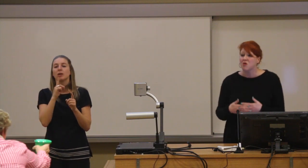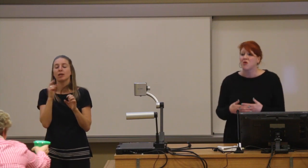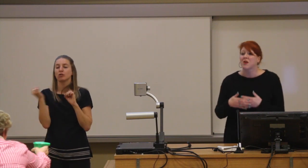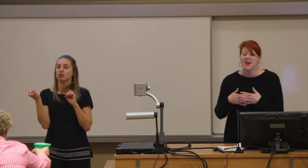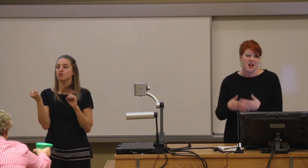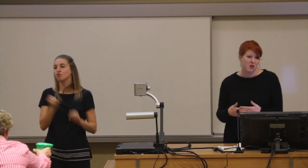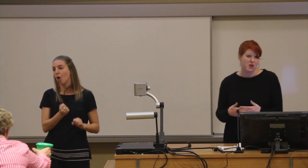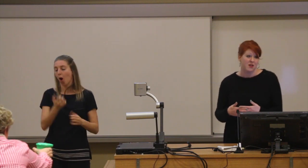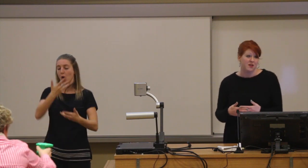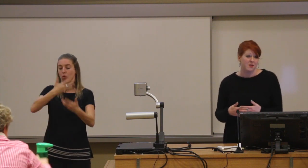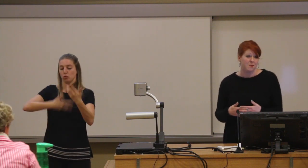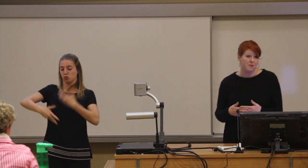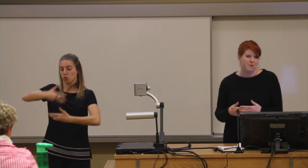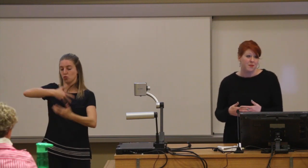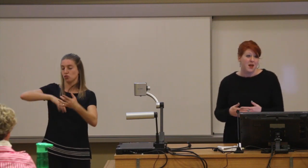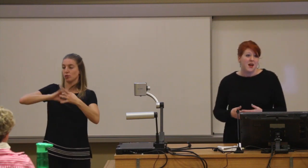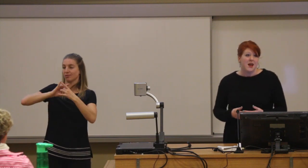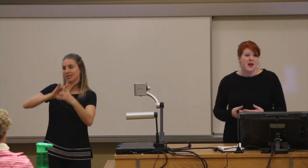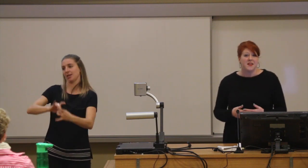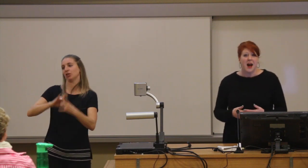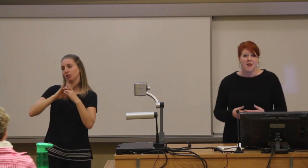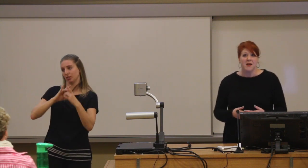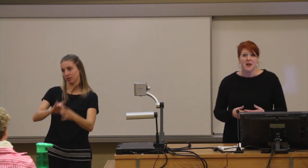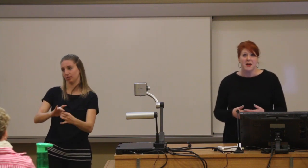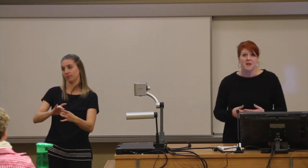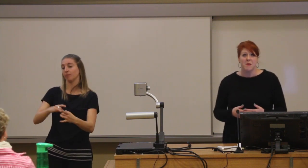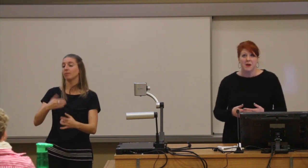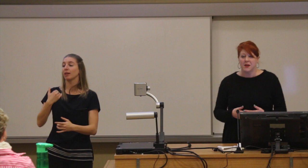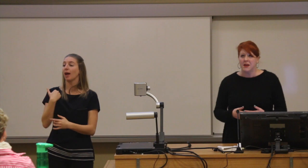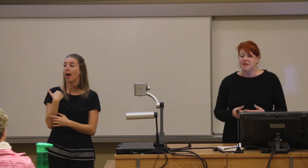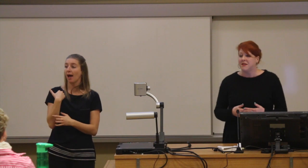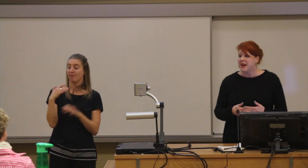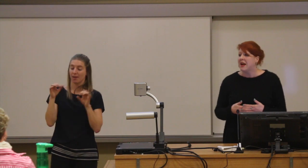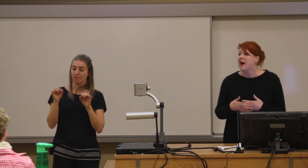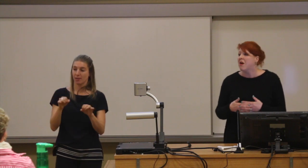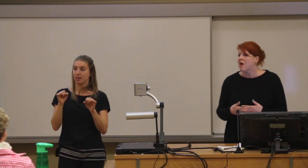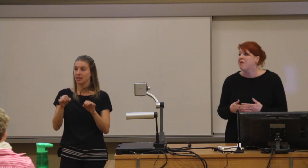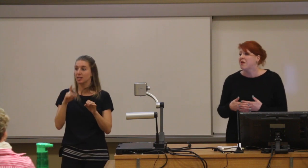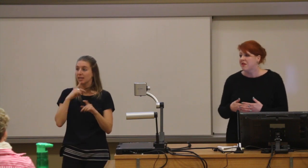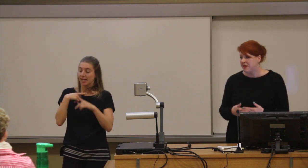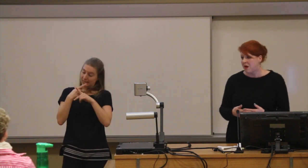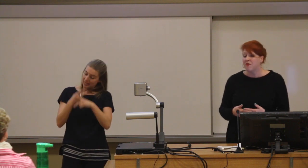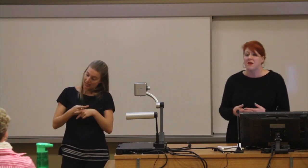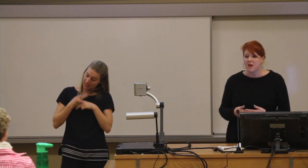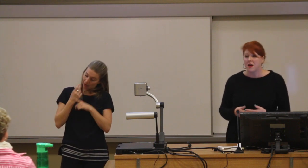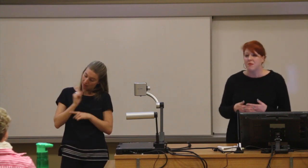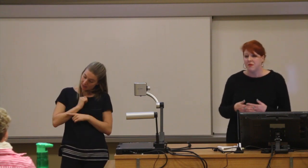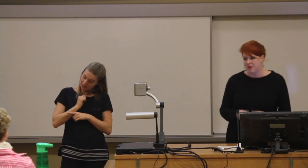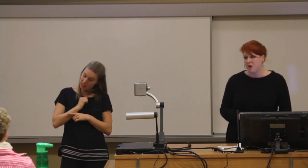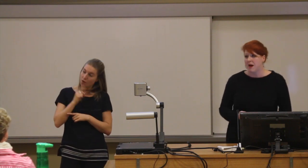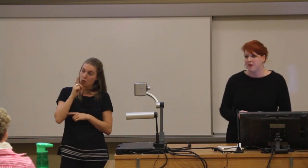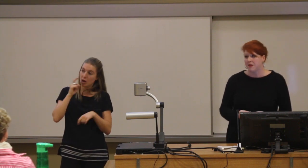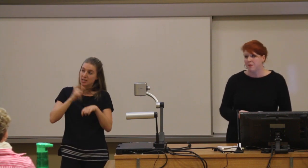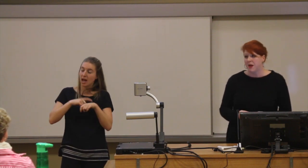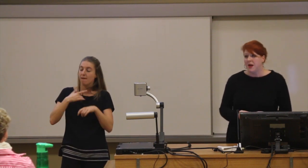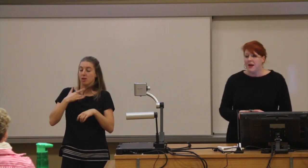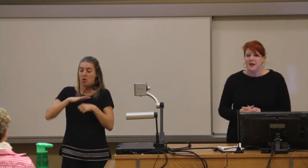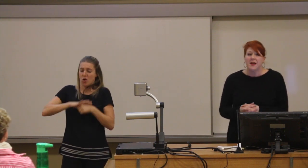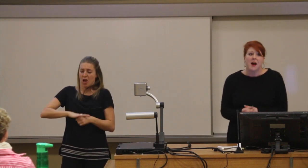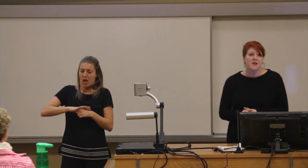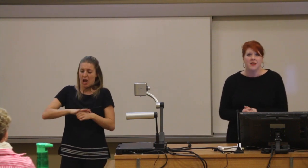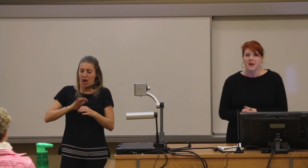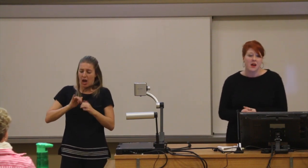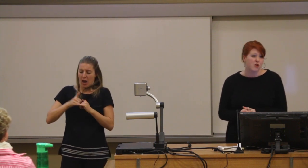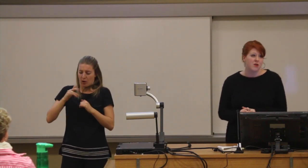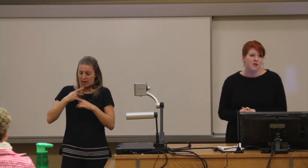strong social connections. It's having the ability to take care of yourself in times of stress.